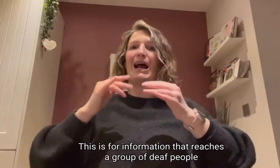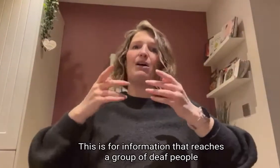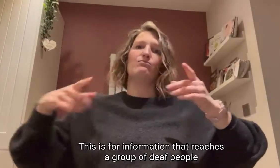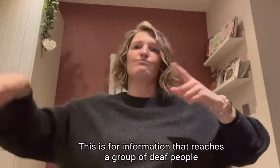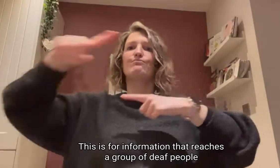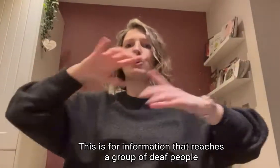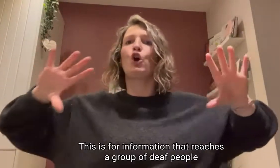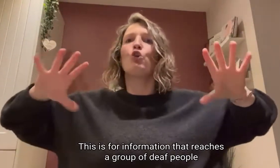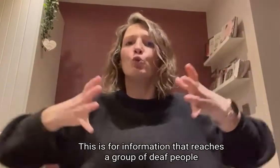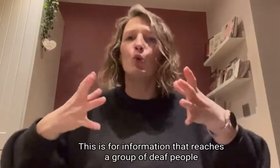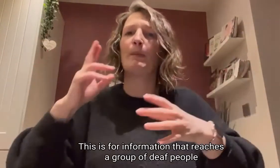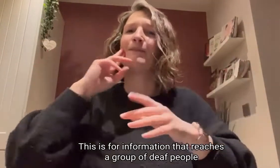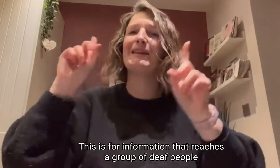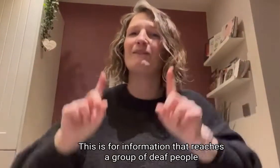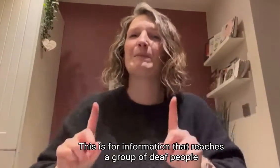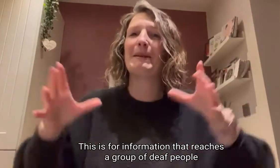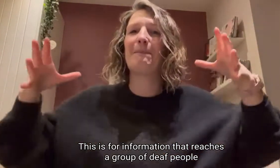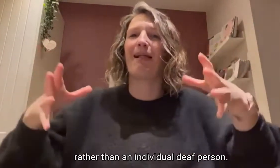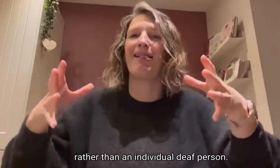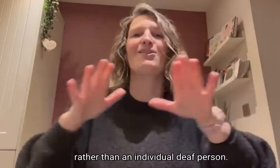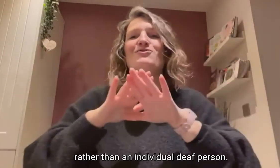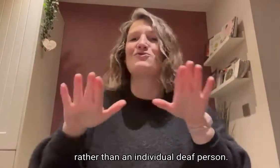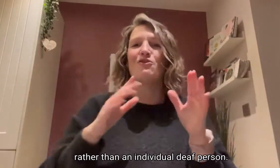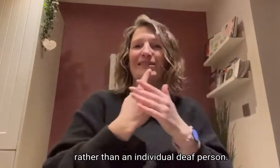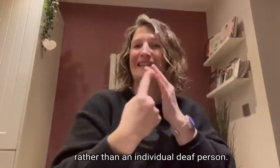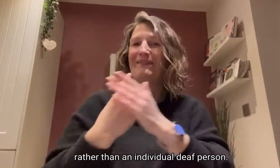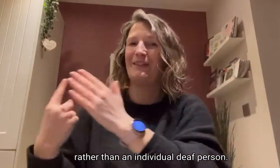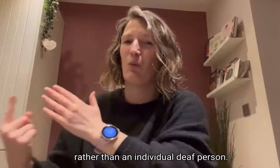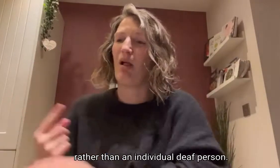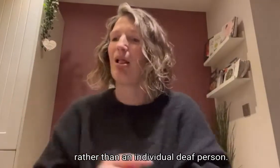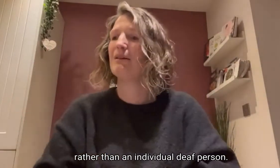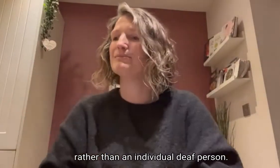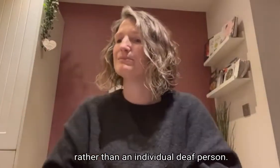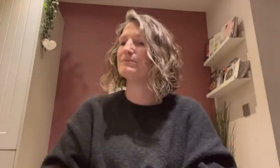information that reaches a group of deaf people rather than an individual deaf person.